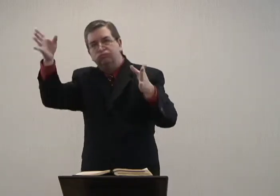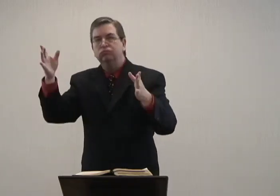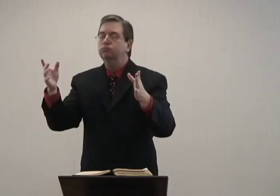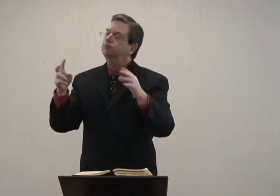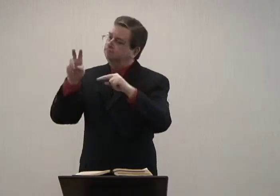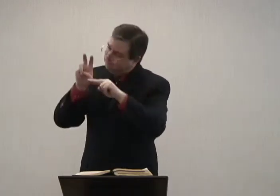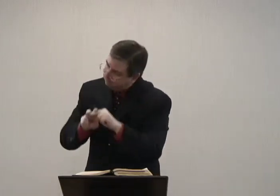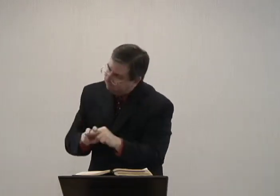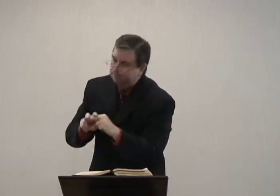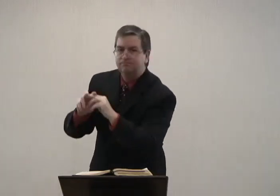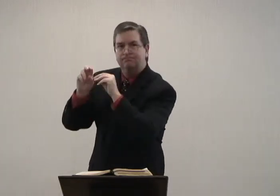backsliders.